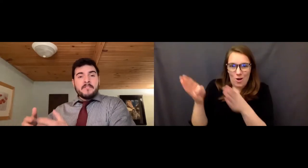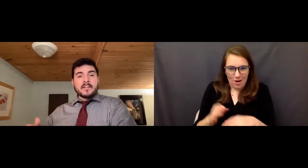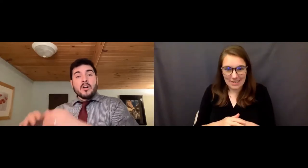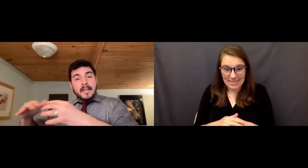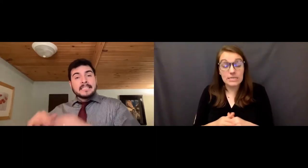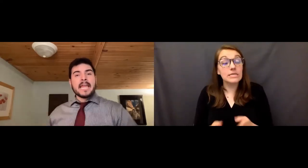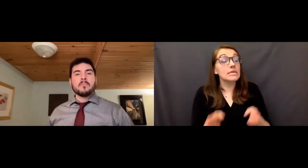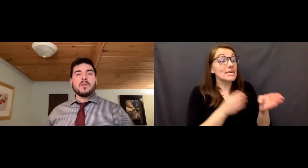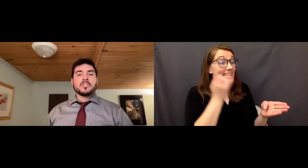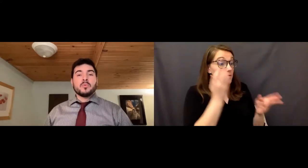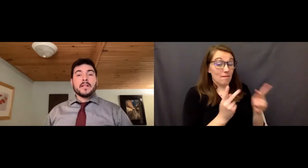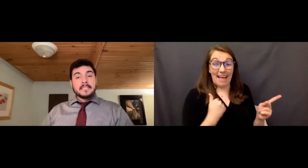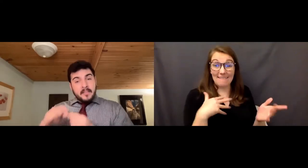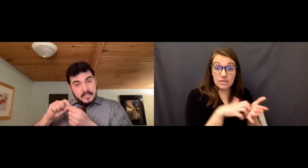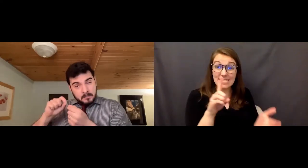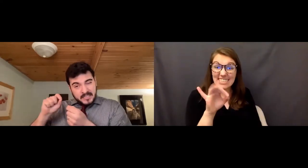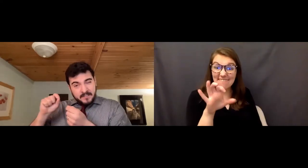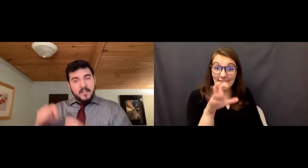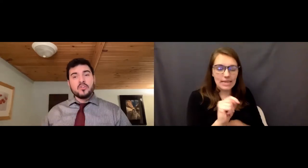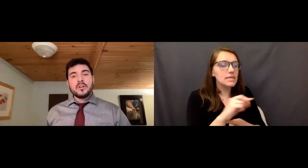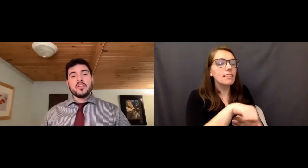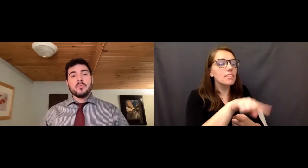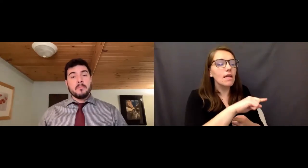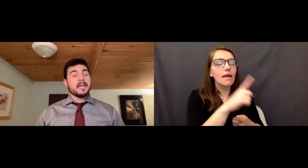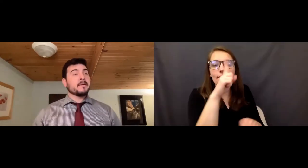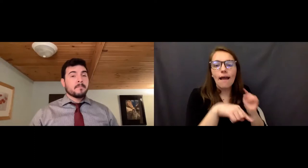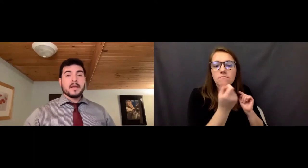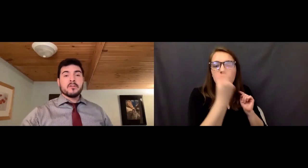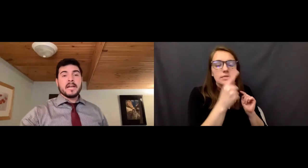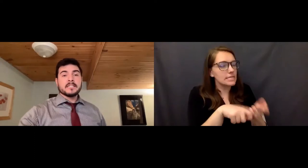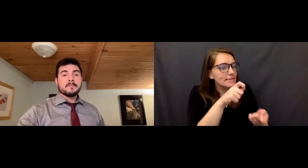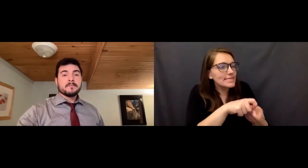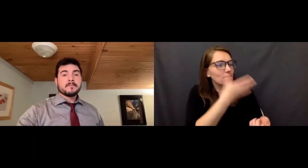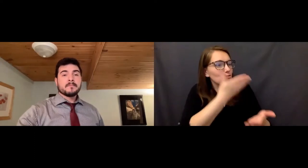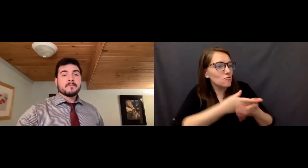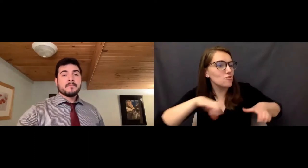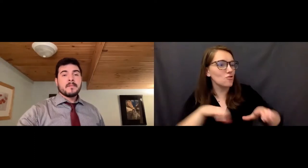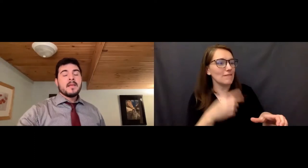some defect are less able to realize the specific good of the human being in creation.